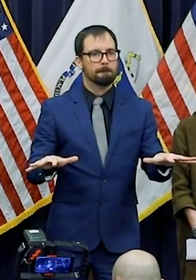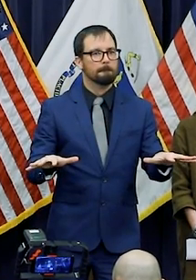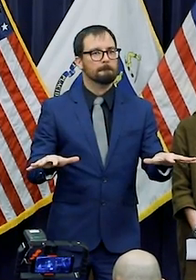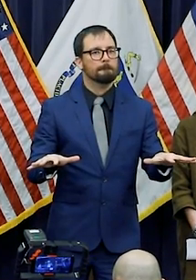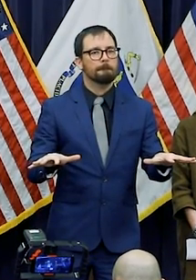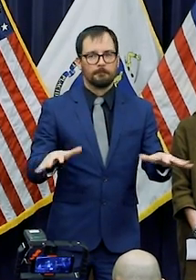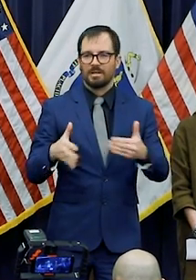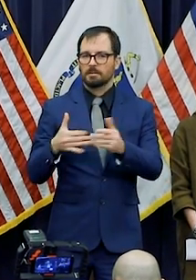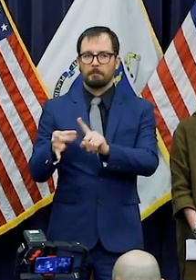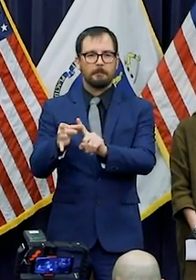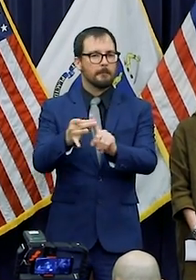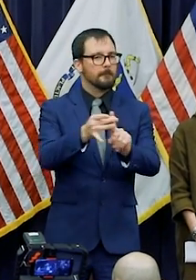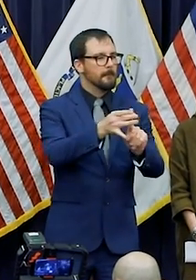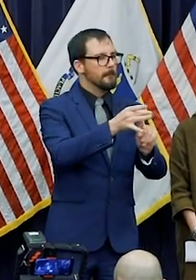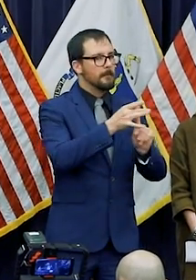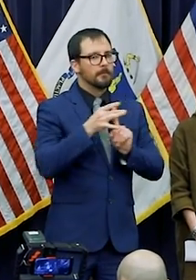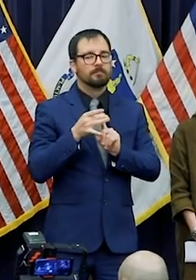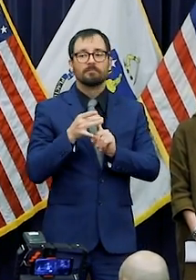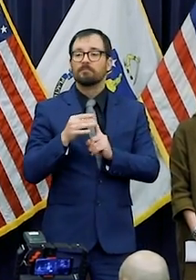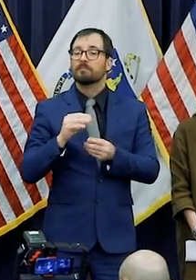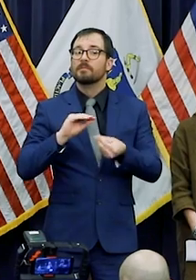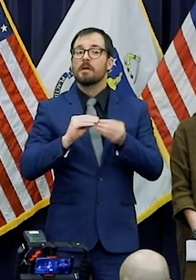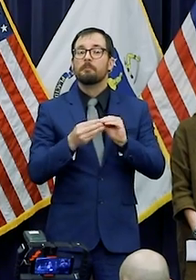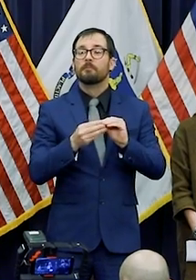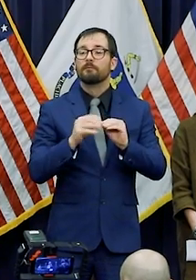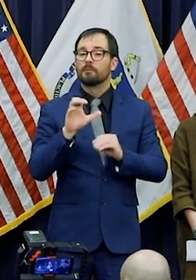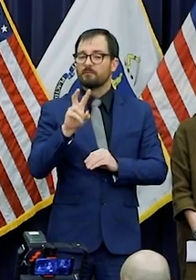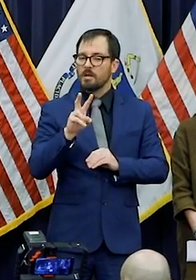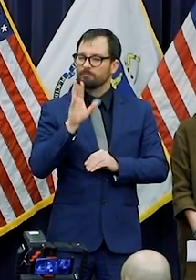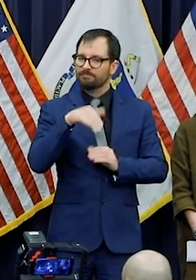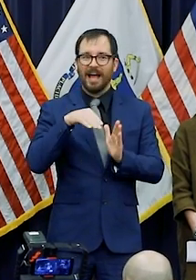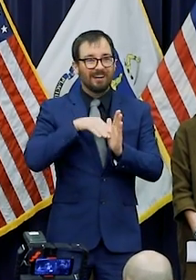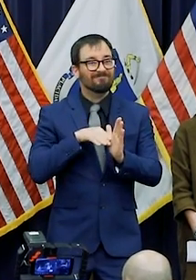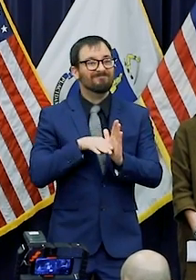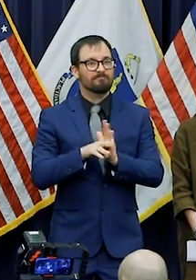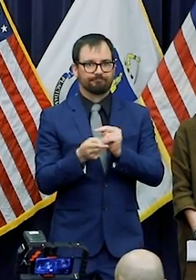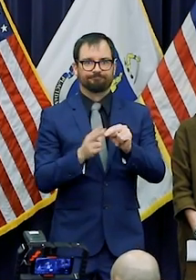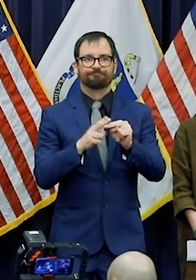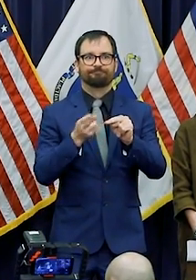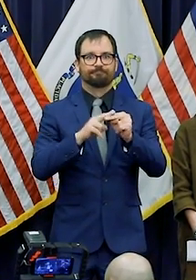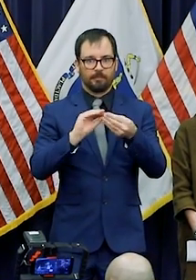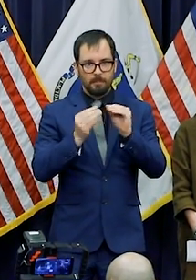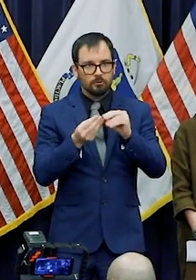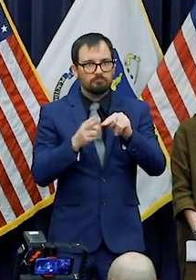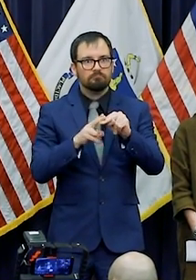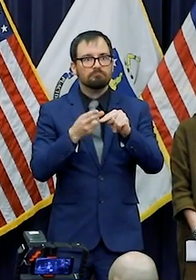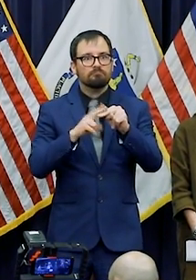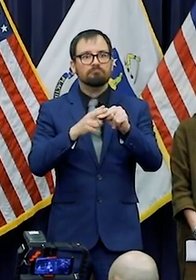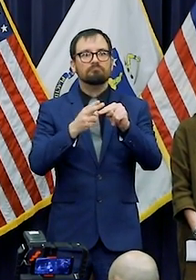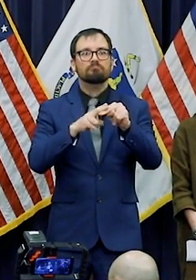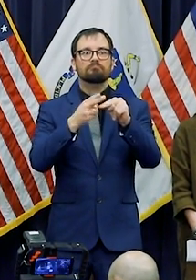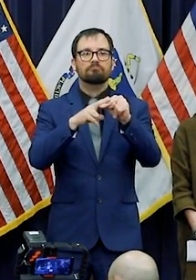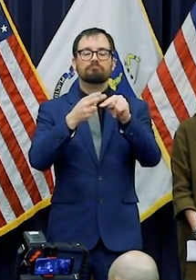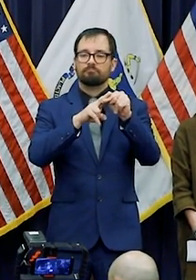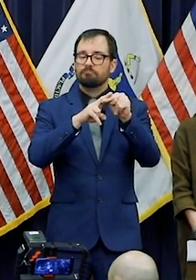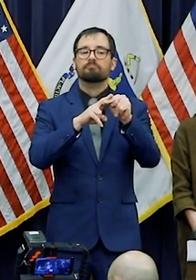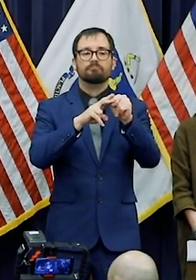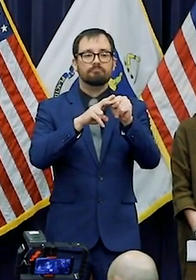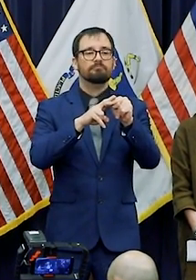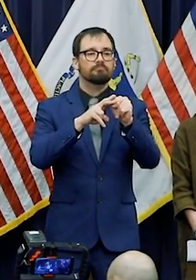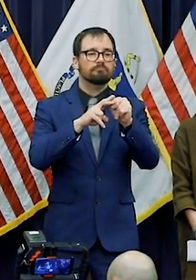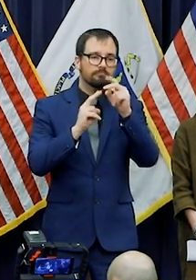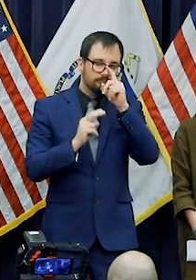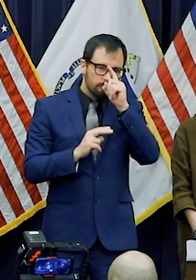take decisive steps now and everyone plays their part by following the best medical guidance, we can slow down the